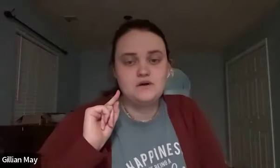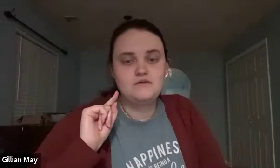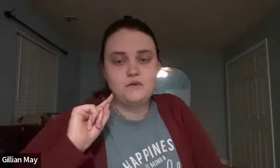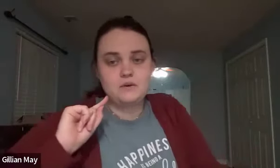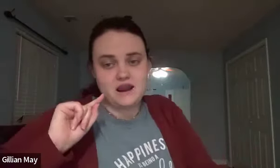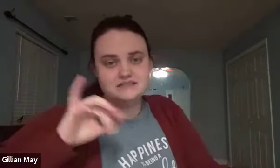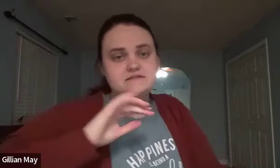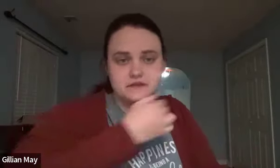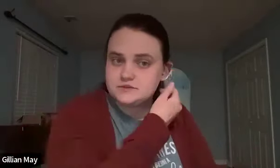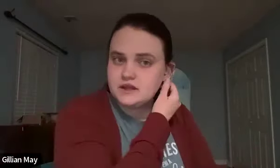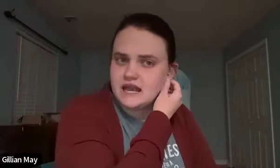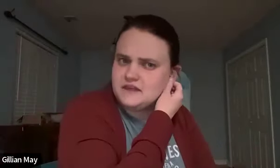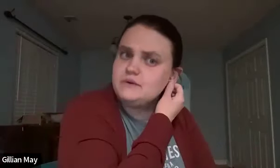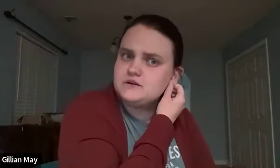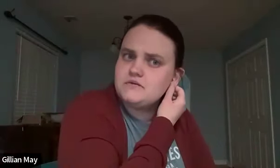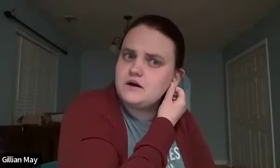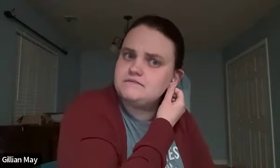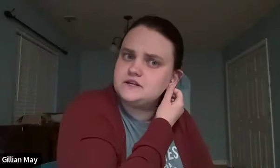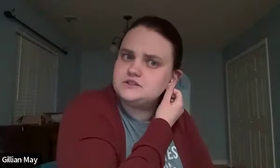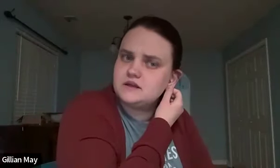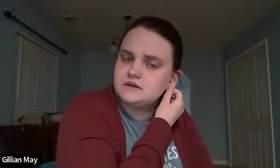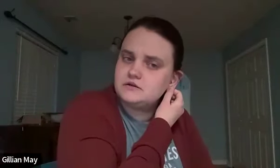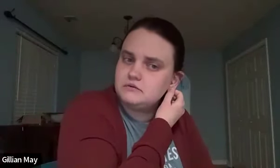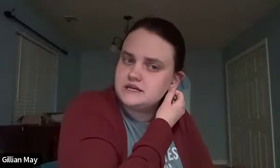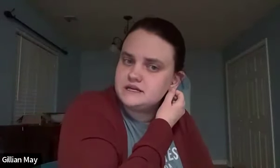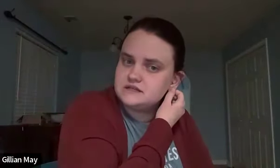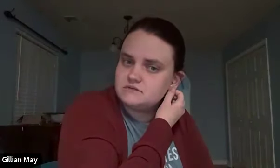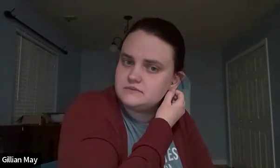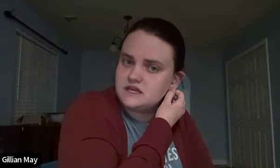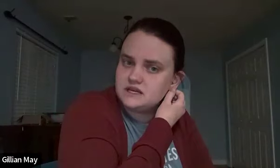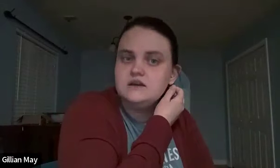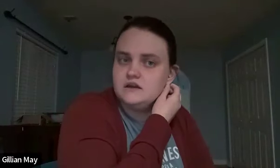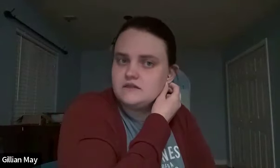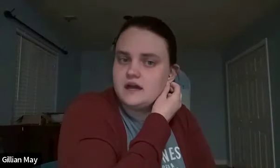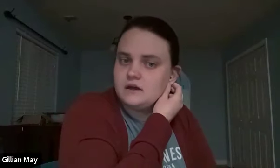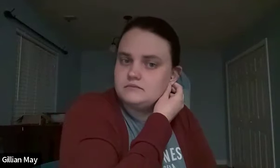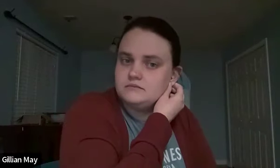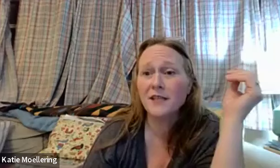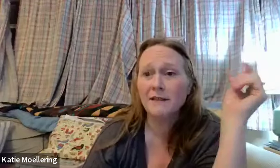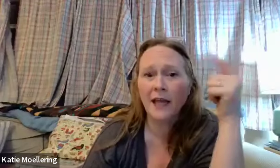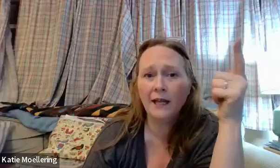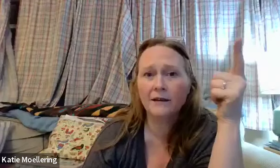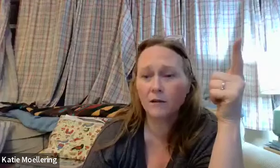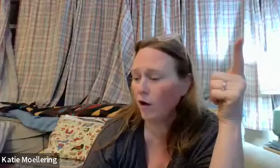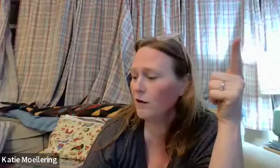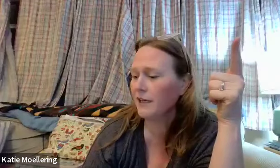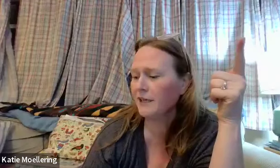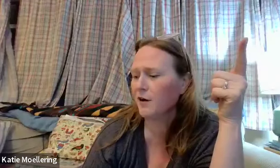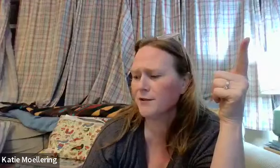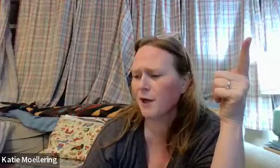so for practicing finger spelling, I think we do have a finger spelling quiz, right, Miss Katie? That, Yes, I'll send that along. And